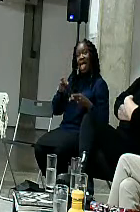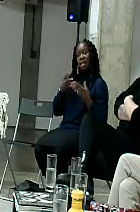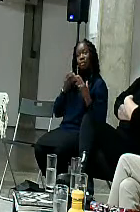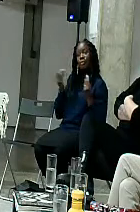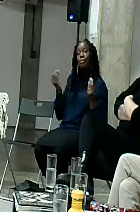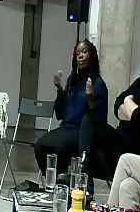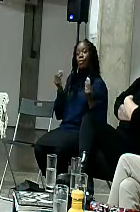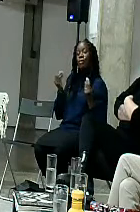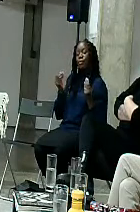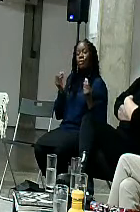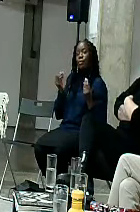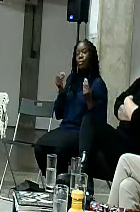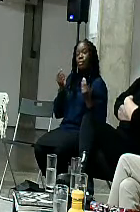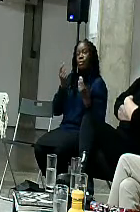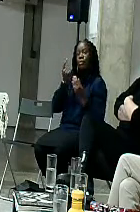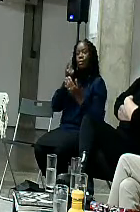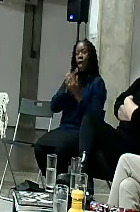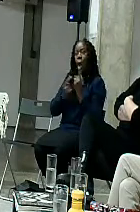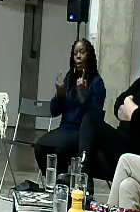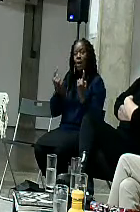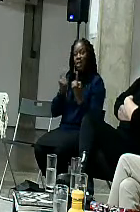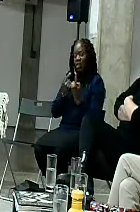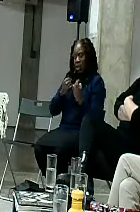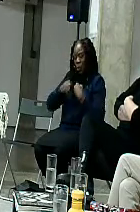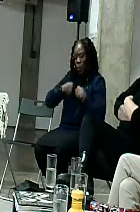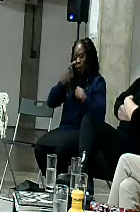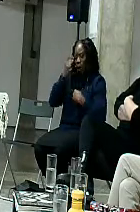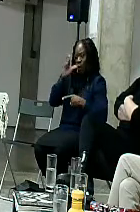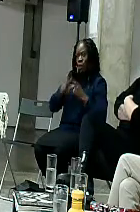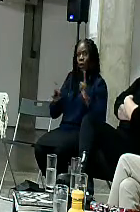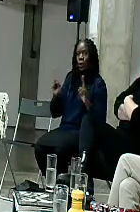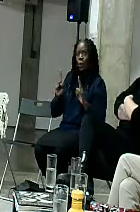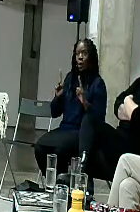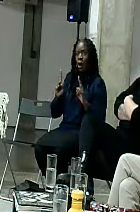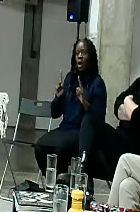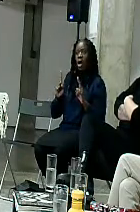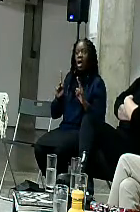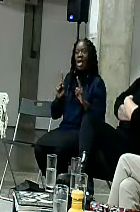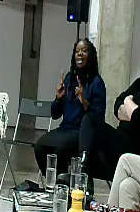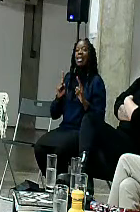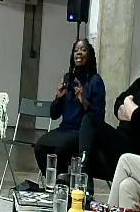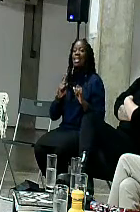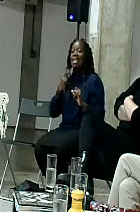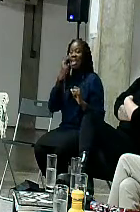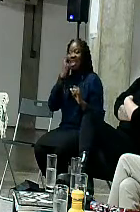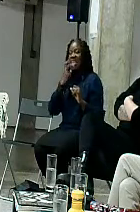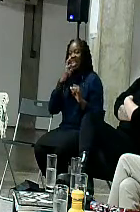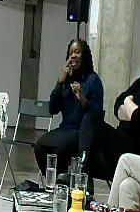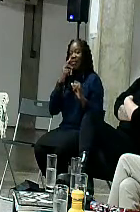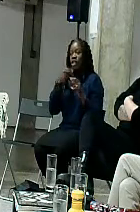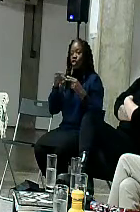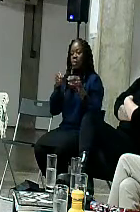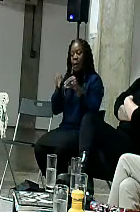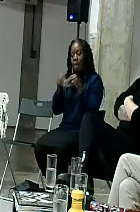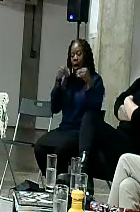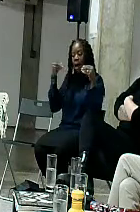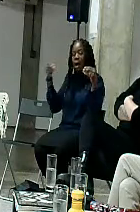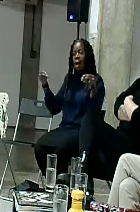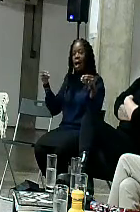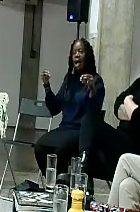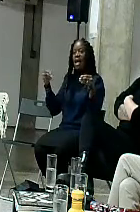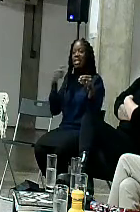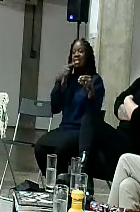only thing we knew was when the Evening Standard knocked on our door and said,